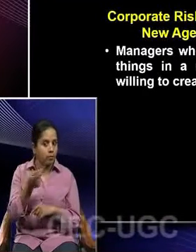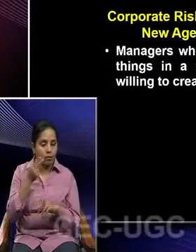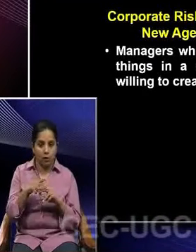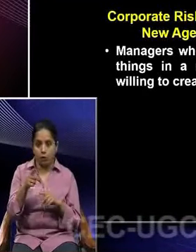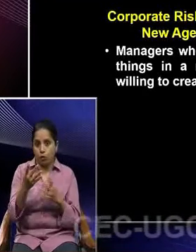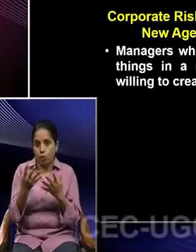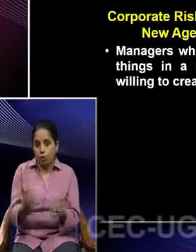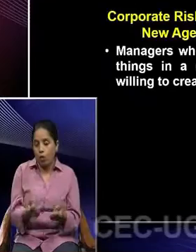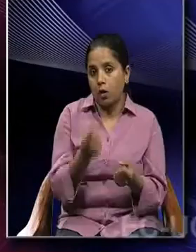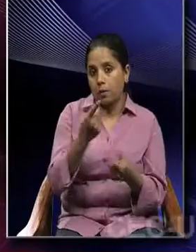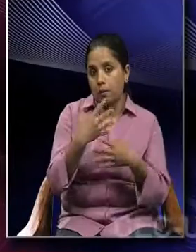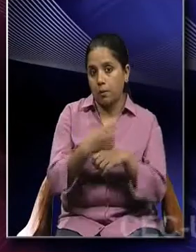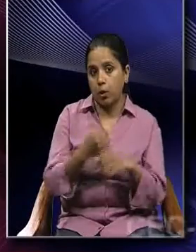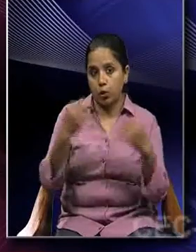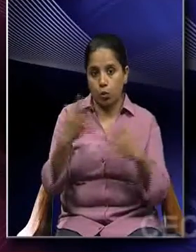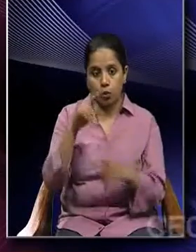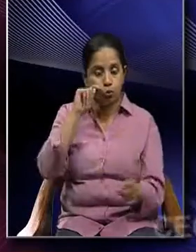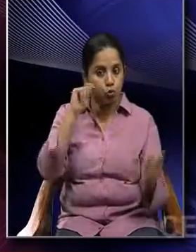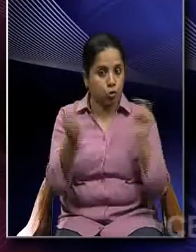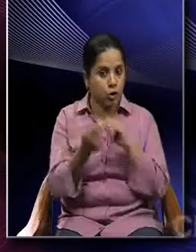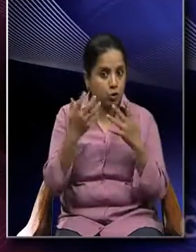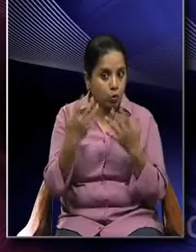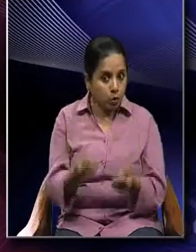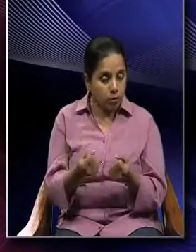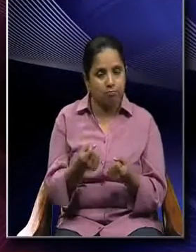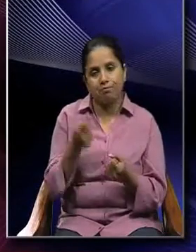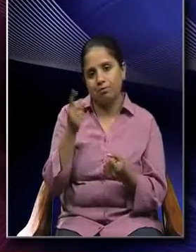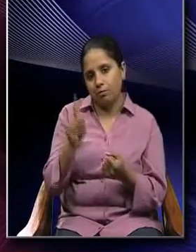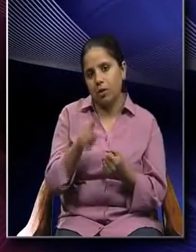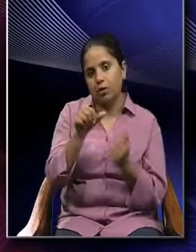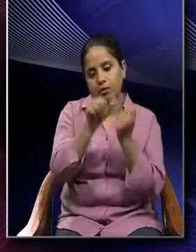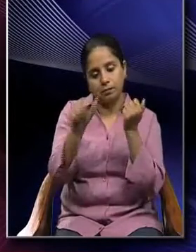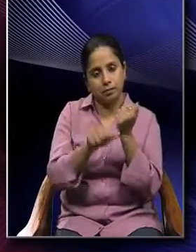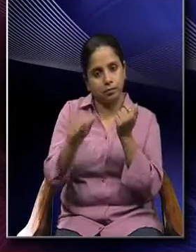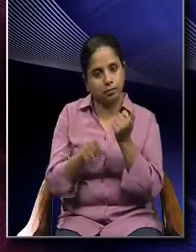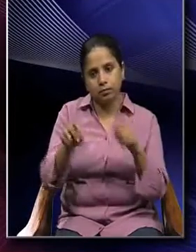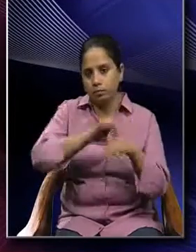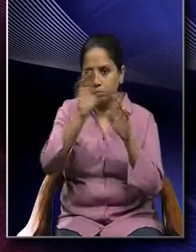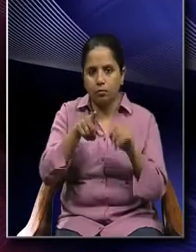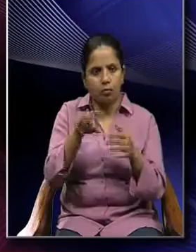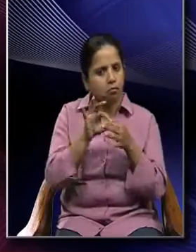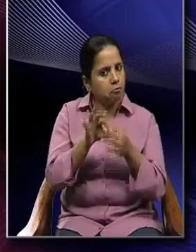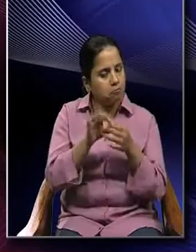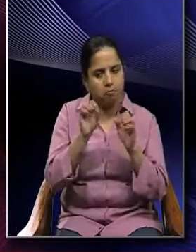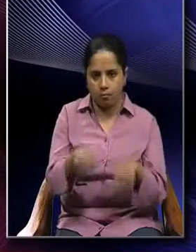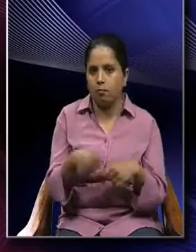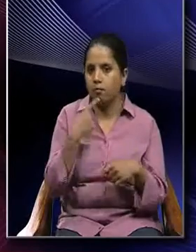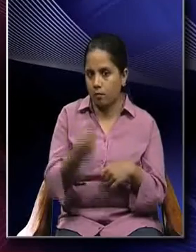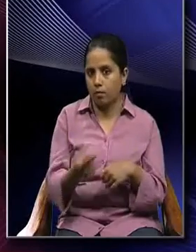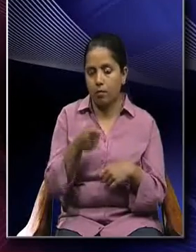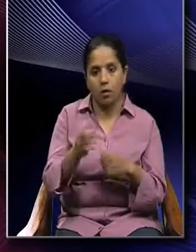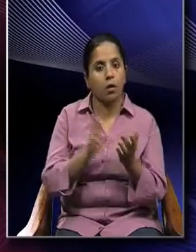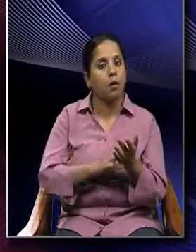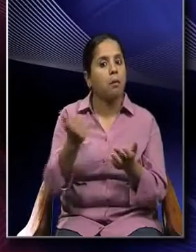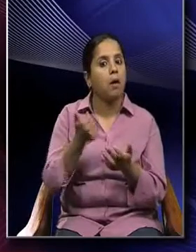willing to create a new paradigm shift, then of course your subordinates are ready to cooperate with you. So these managers